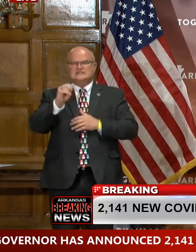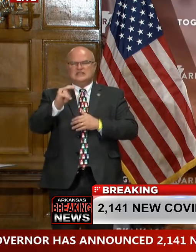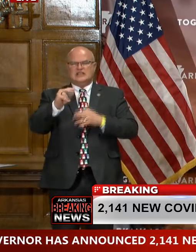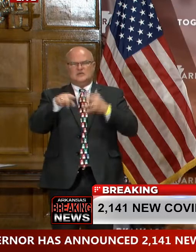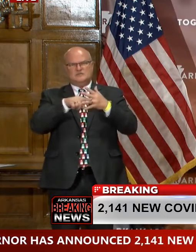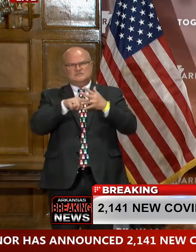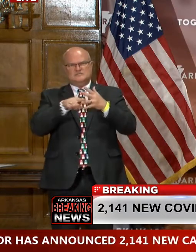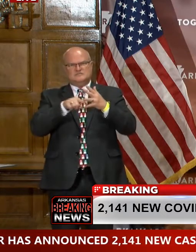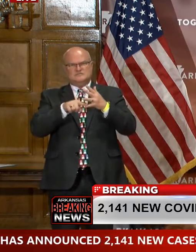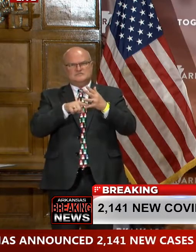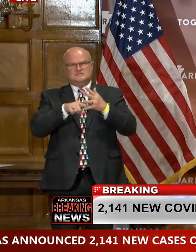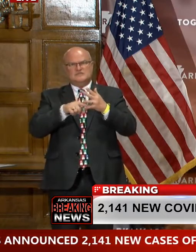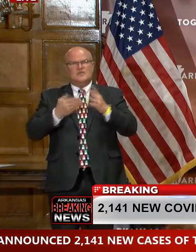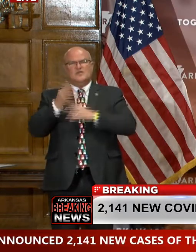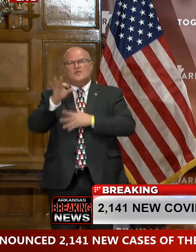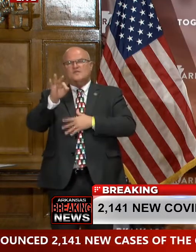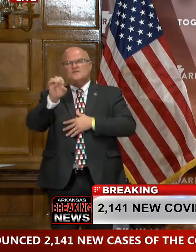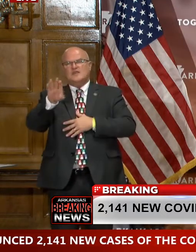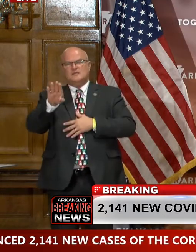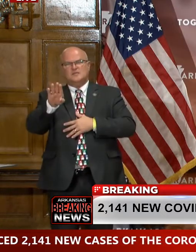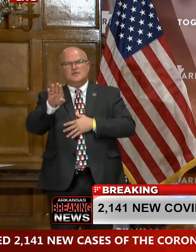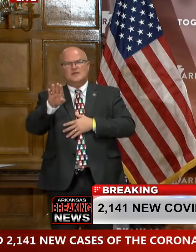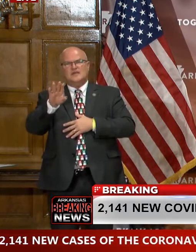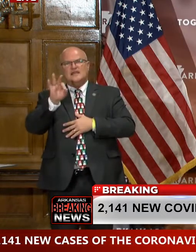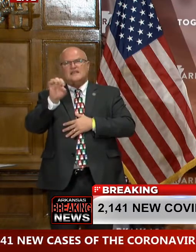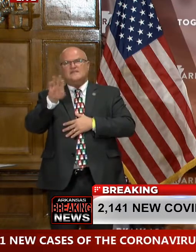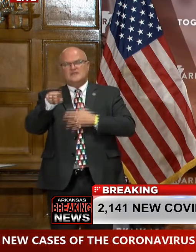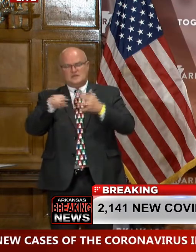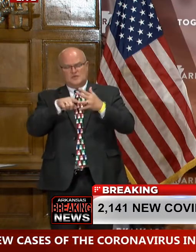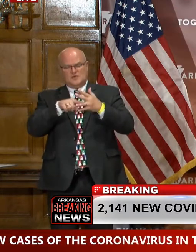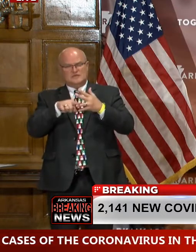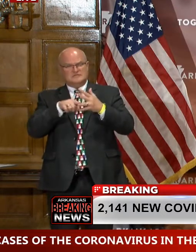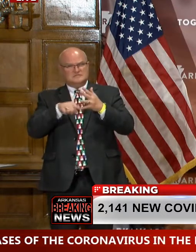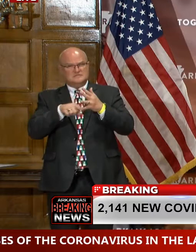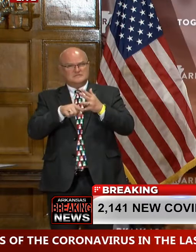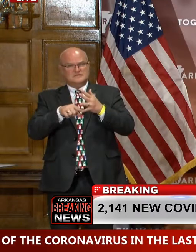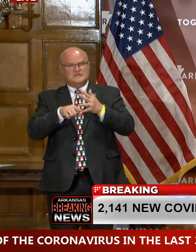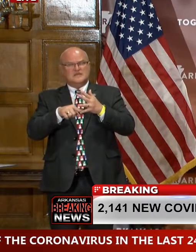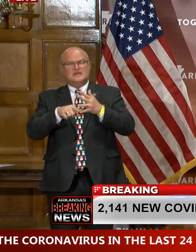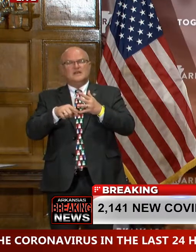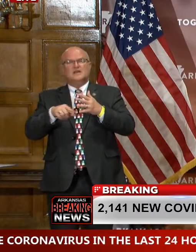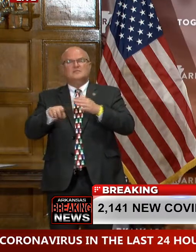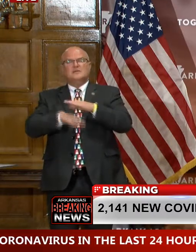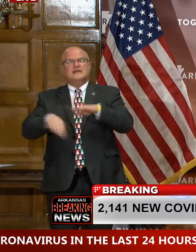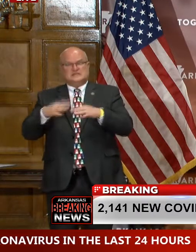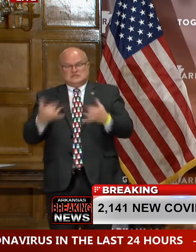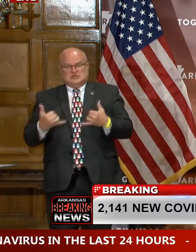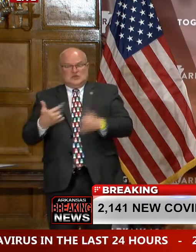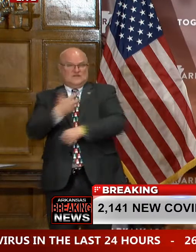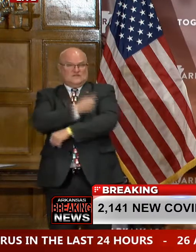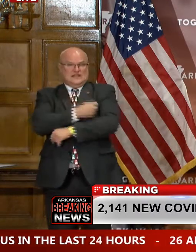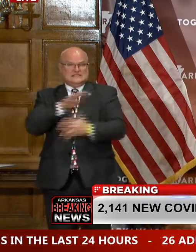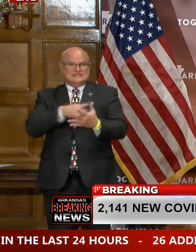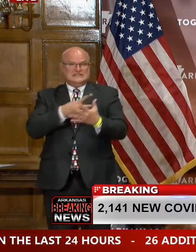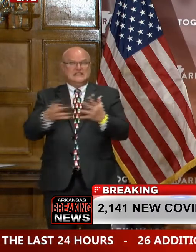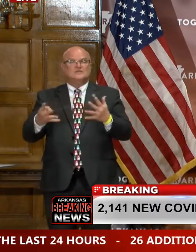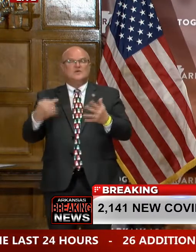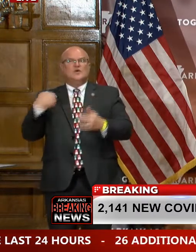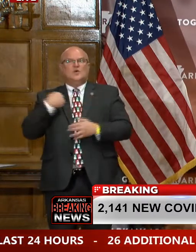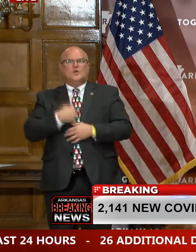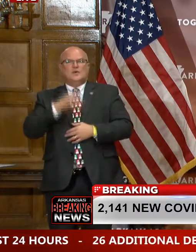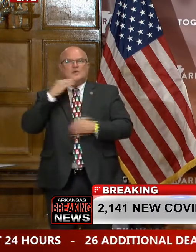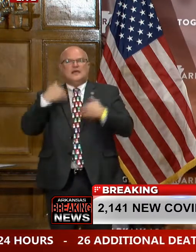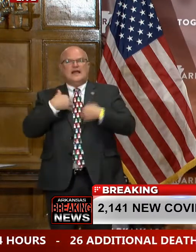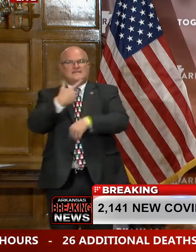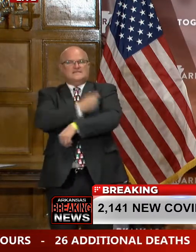January through February, and then latter part of February into March. Based on the current vaccine schedule, we will